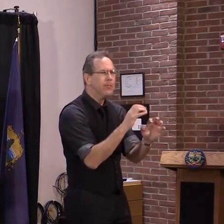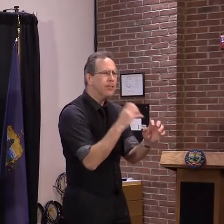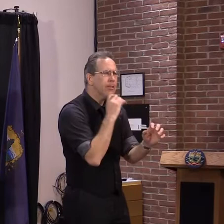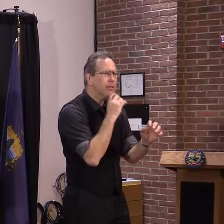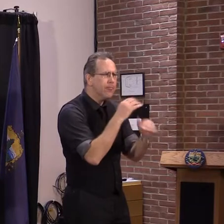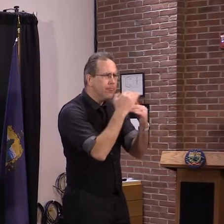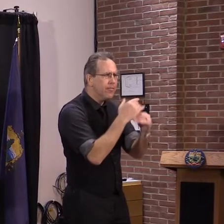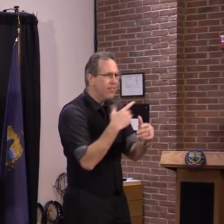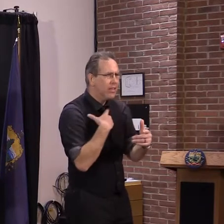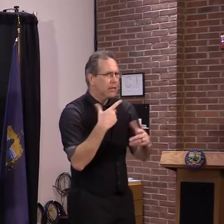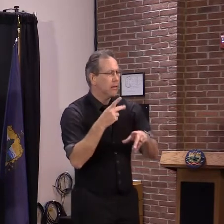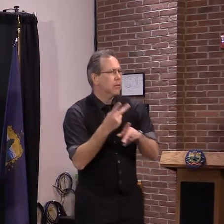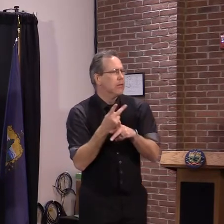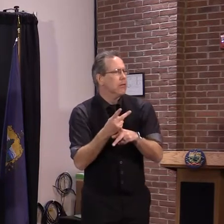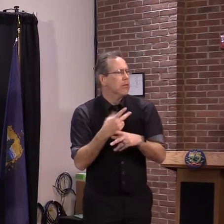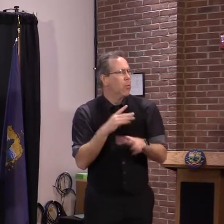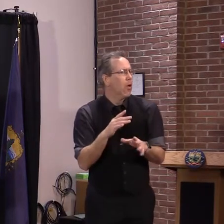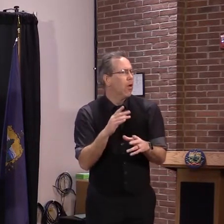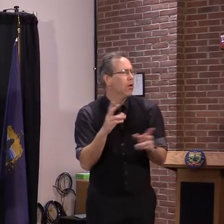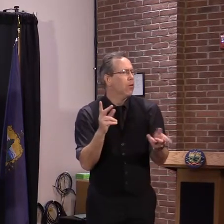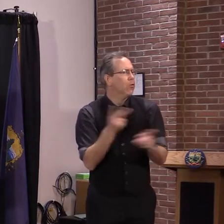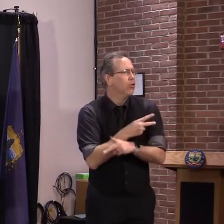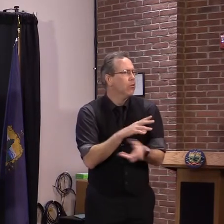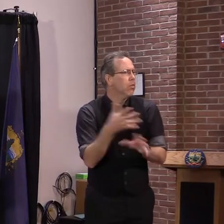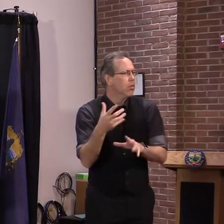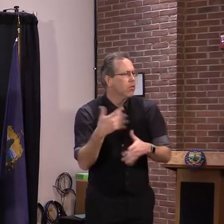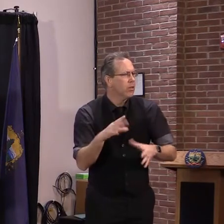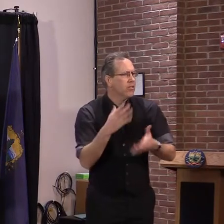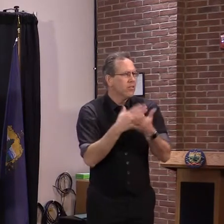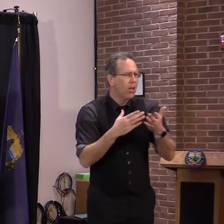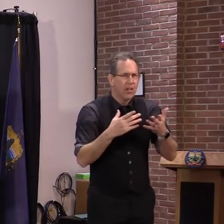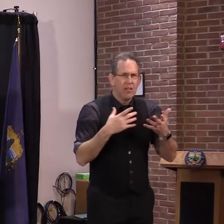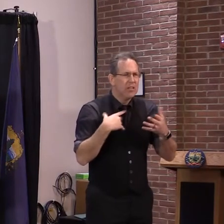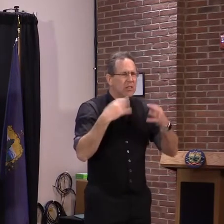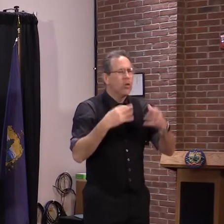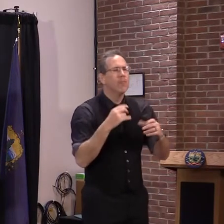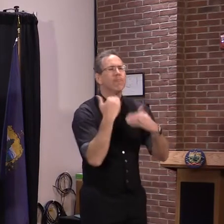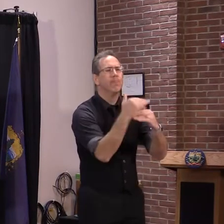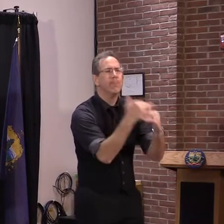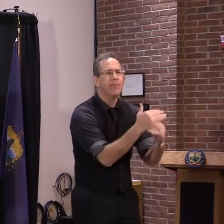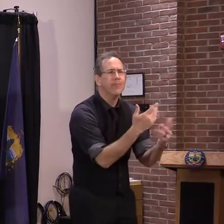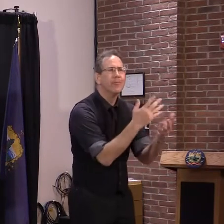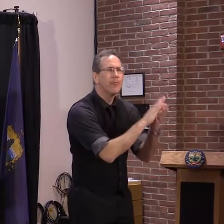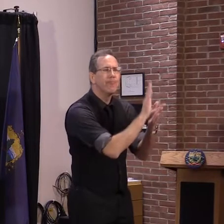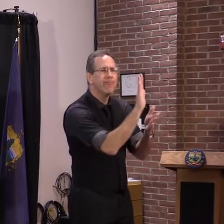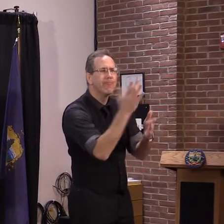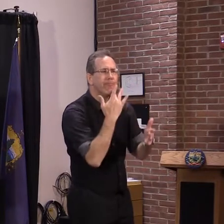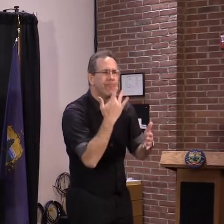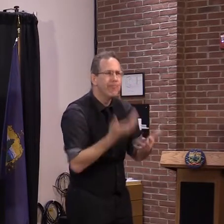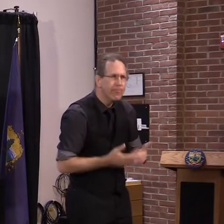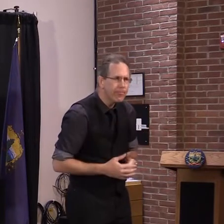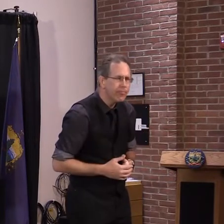they're really contributing to this heightened anxiety inside the school. You know, for example, I've heard of a school that has not been allowing students to use